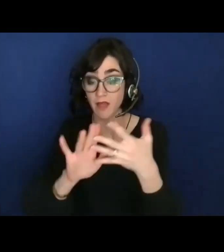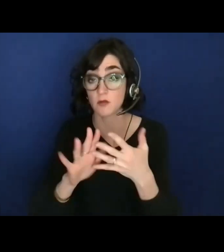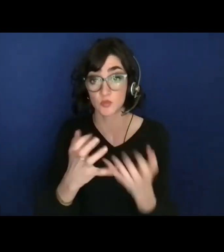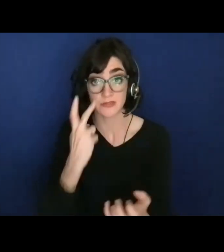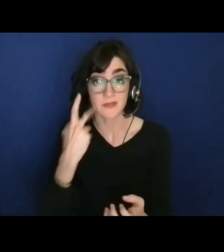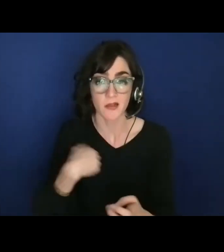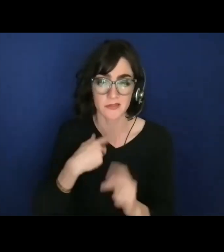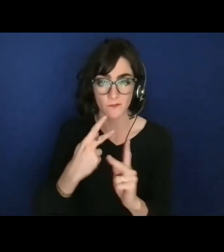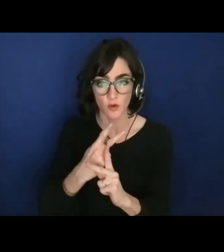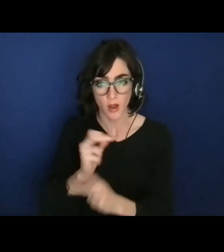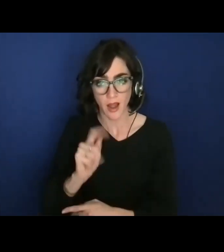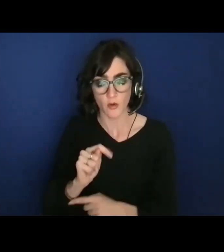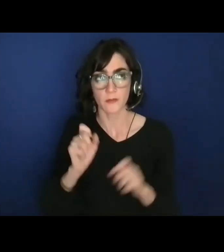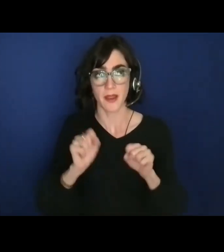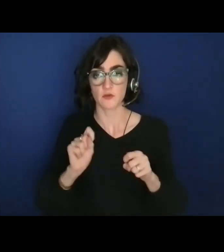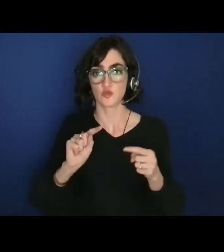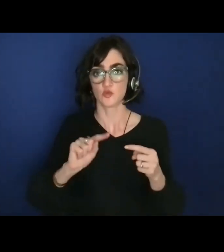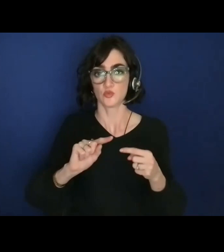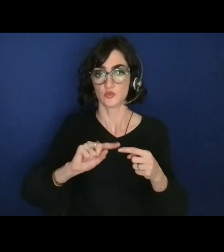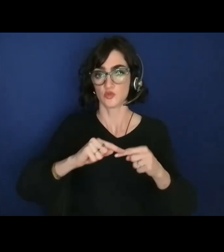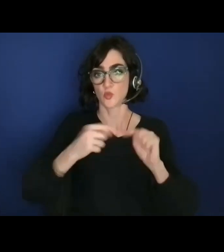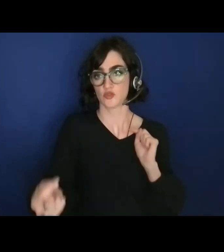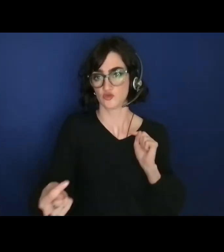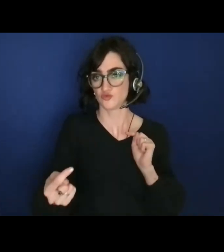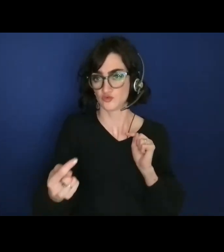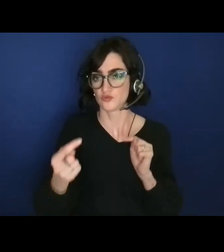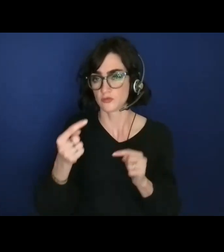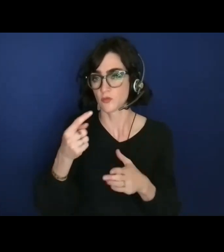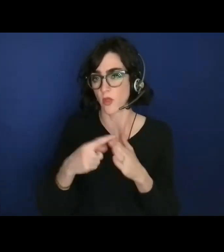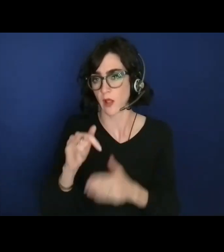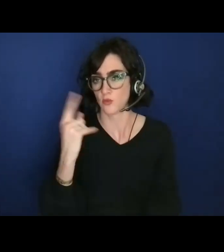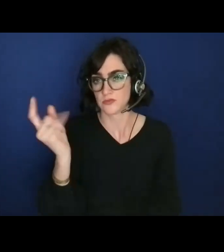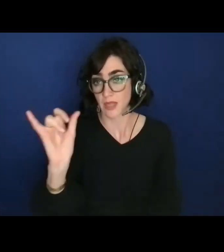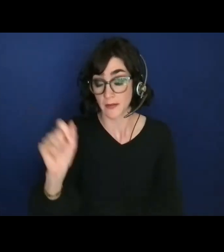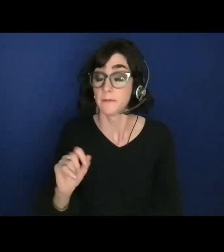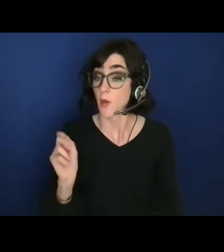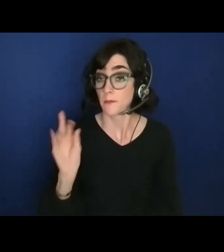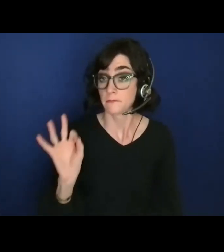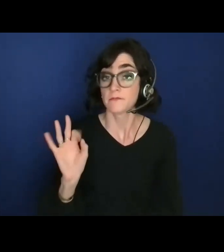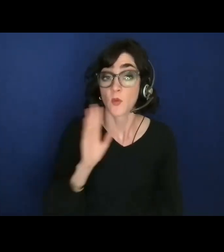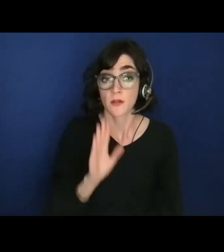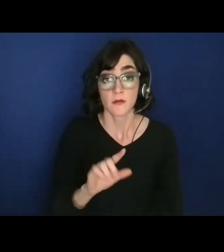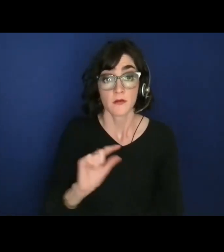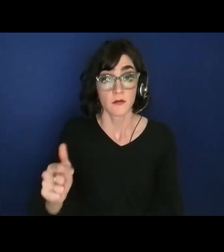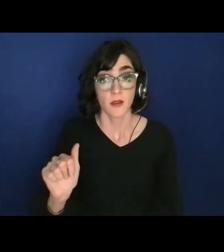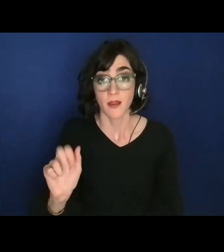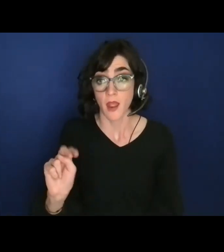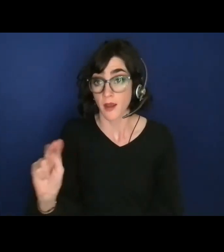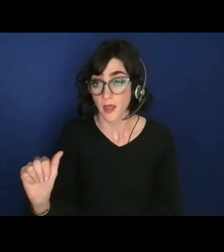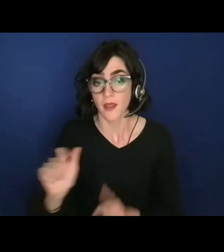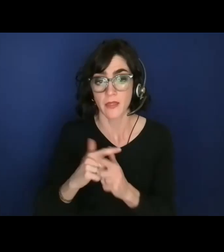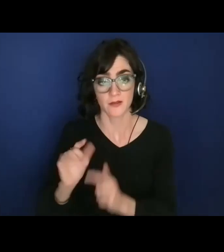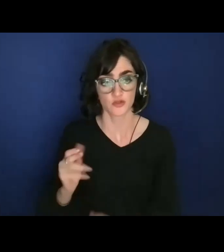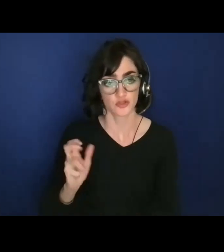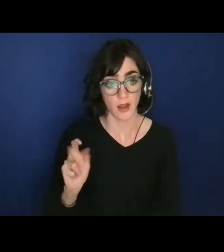able to flip that calculus. Great, okay. I'm going to take Anna, then I'm going to go to the chat, and then I'll come back to the other hands. Anna?